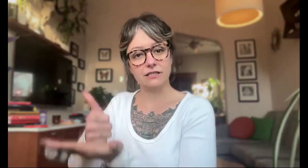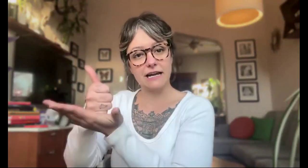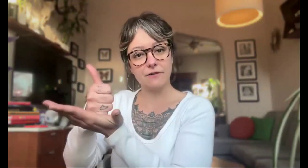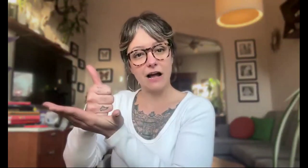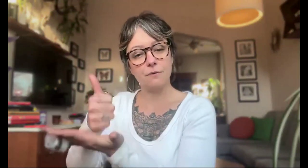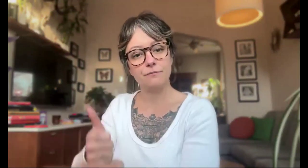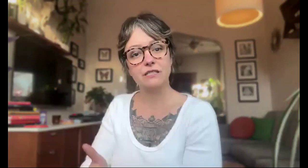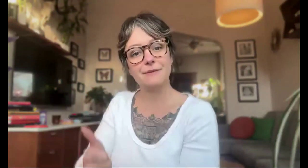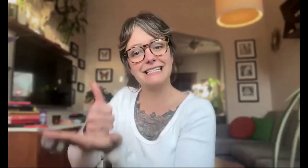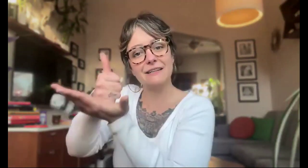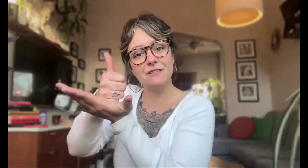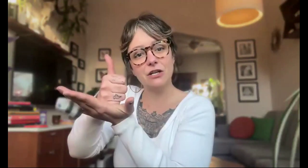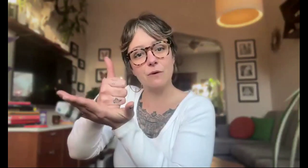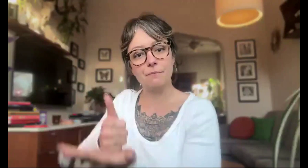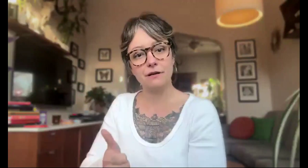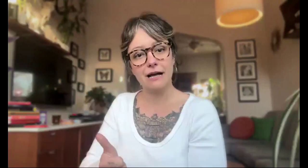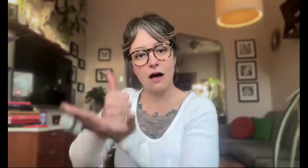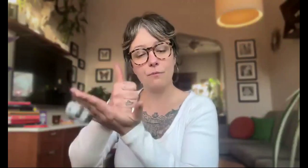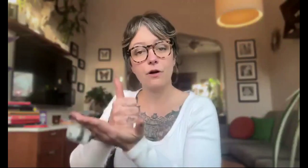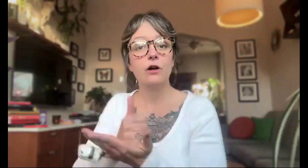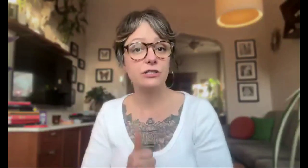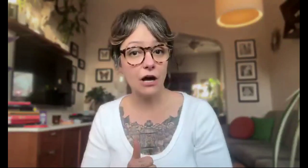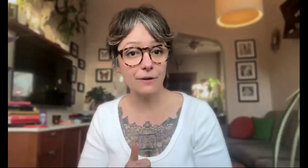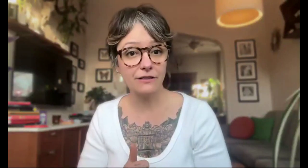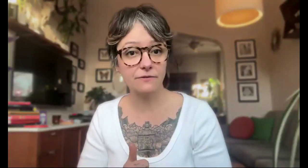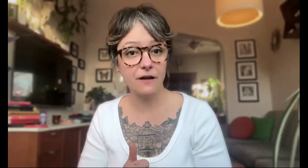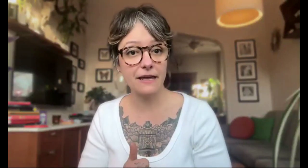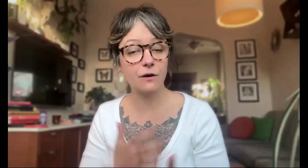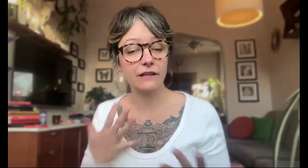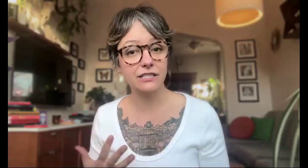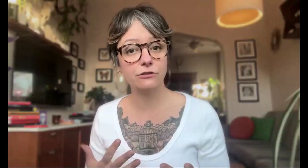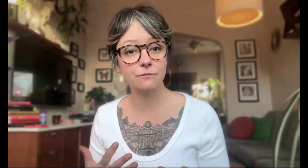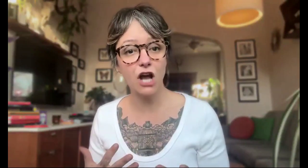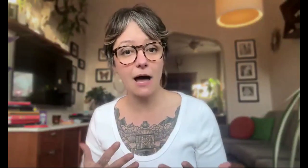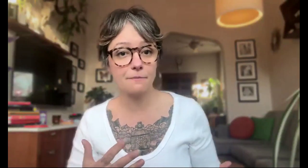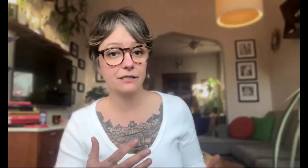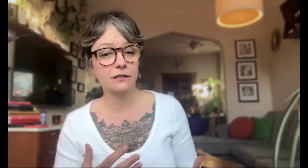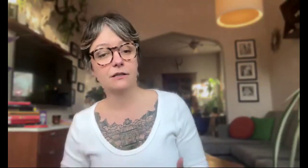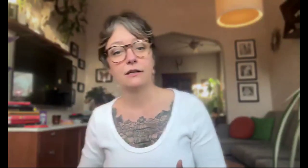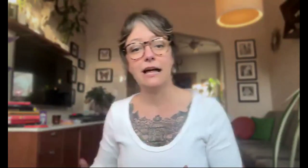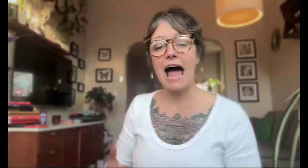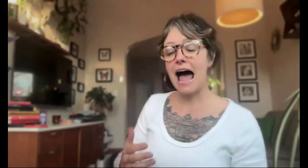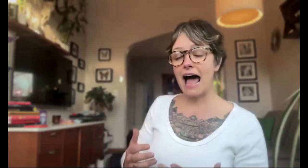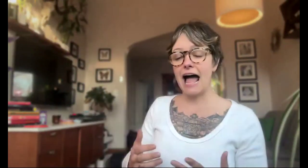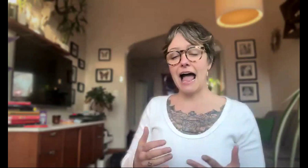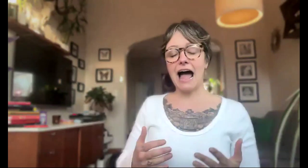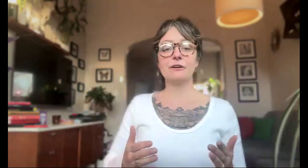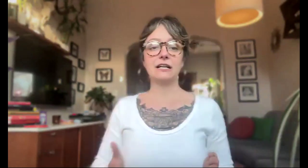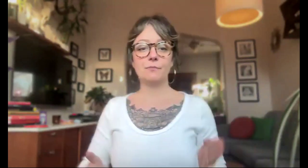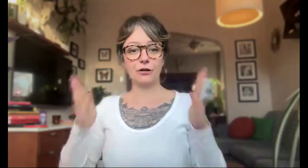is the sign for help. Somebody's lifting you up. Help. So here's the fun thing. Let's do some jobs. Every single